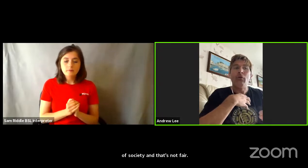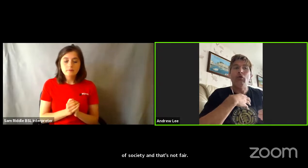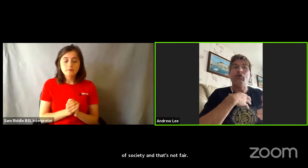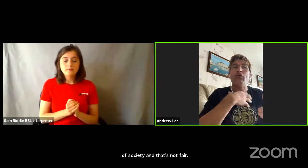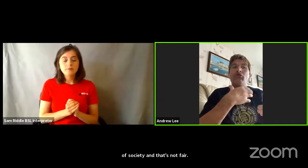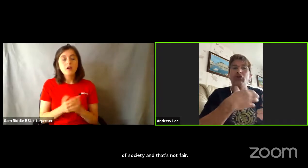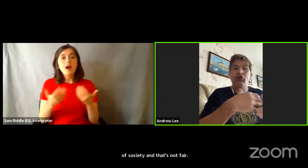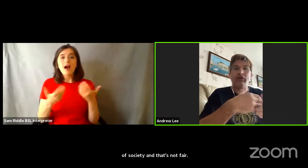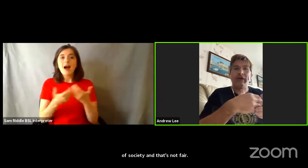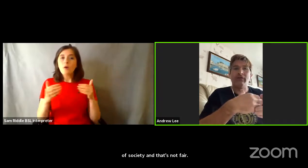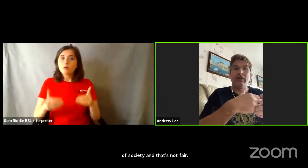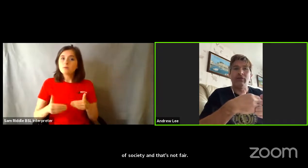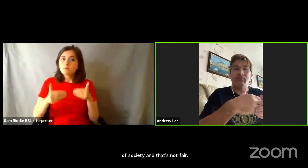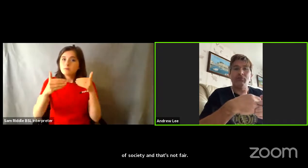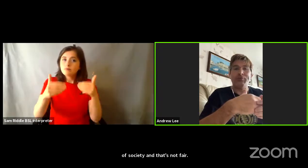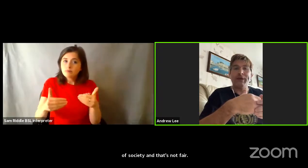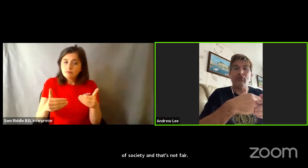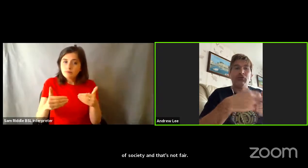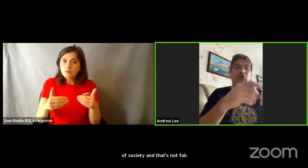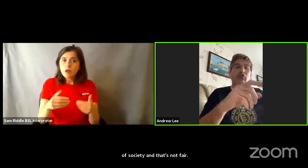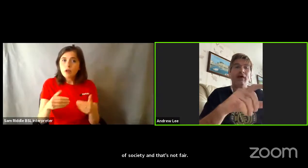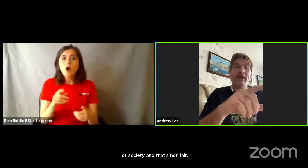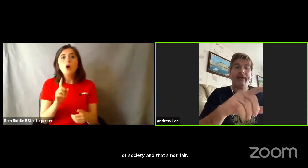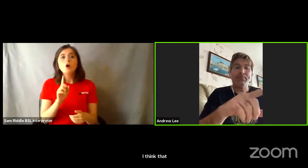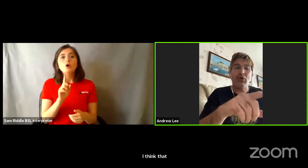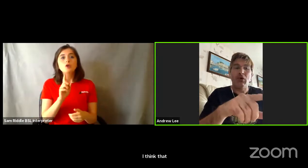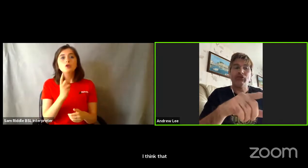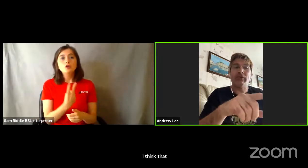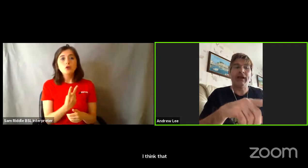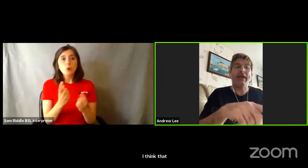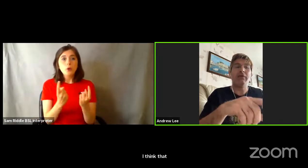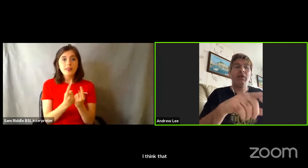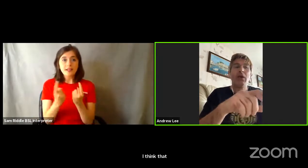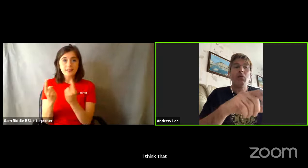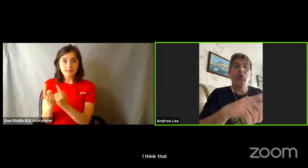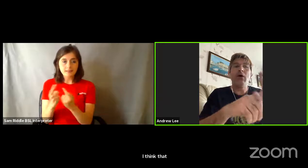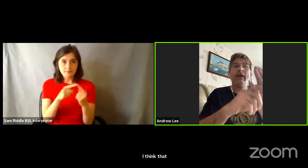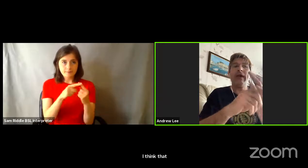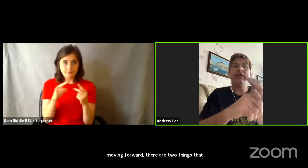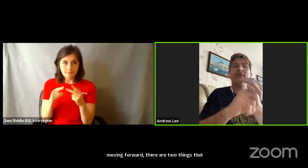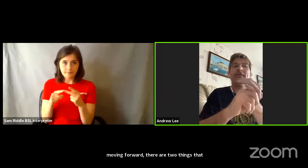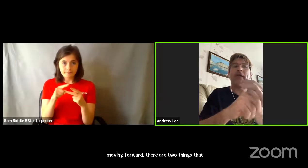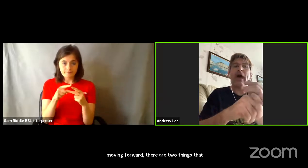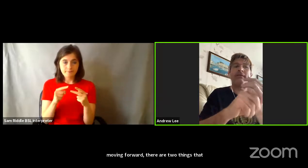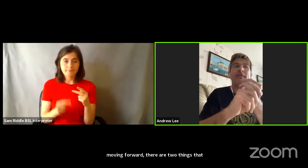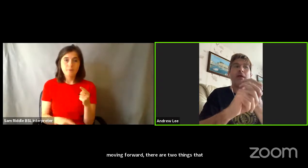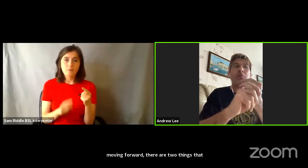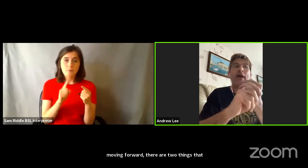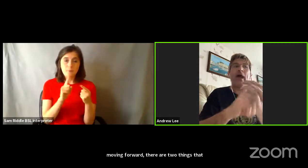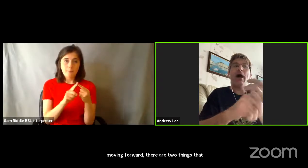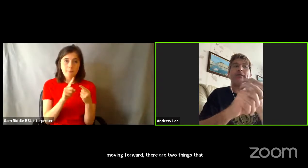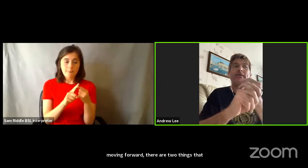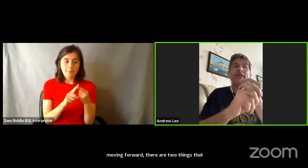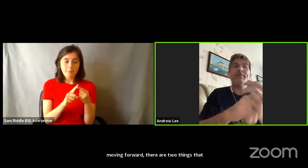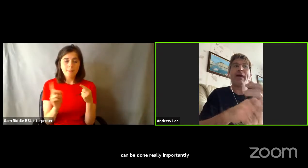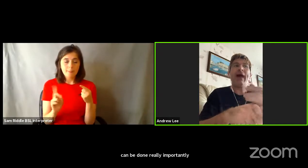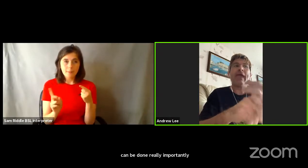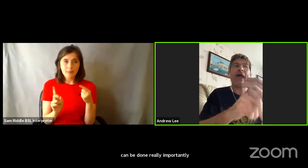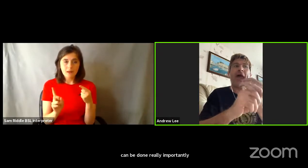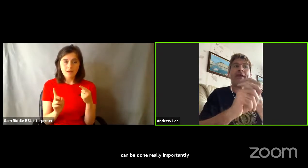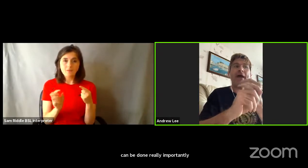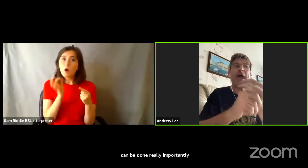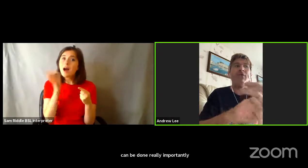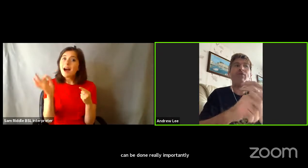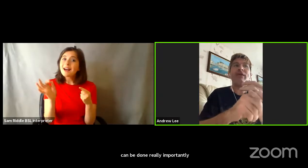moving forward, there are two things that can be done really importantly. One is that we ask